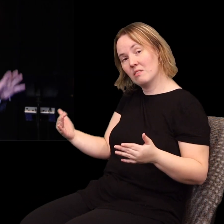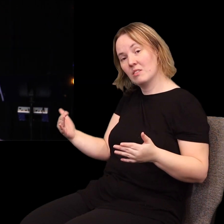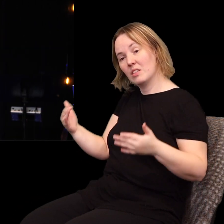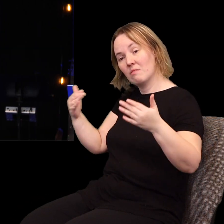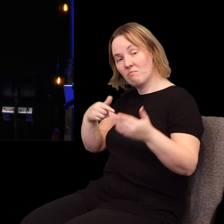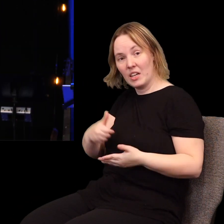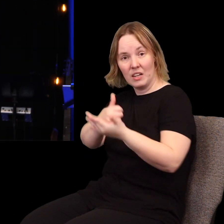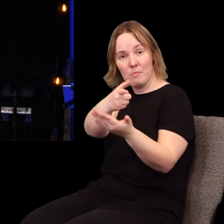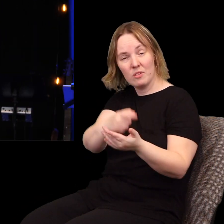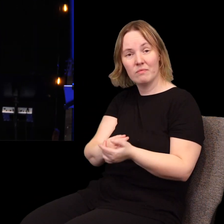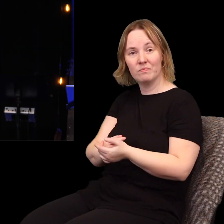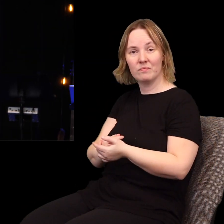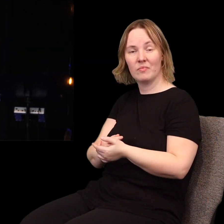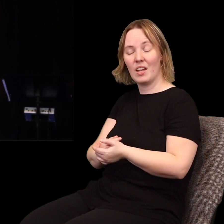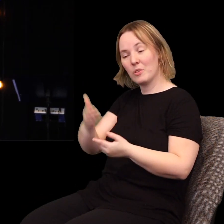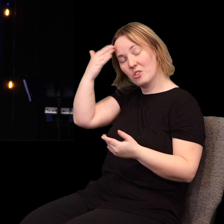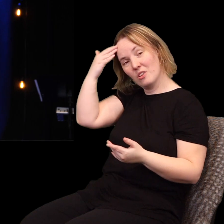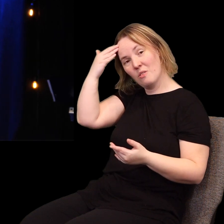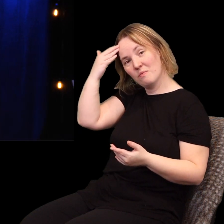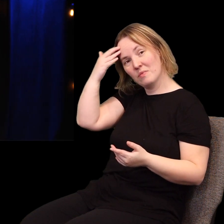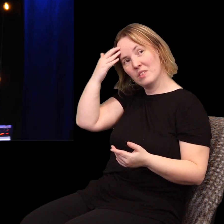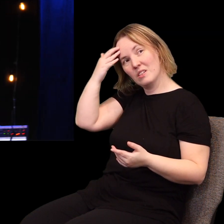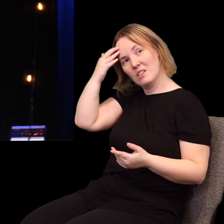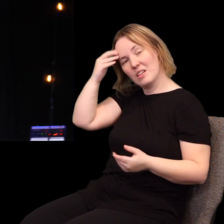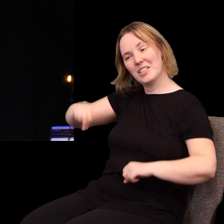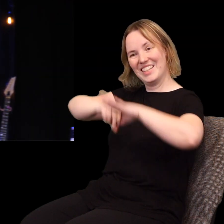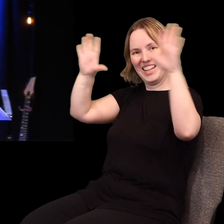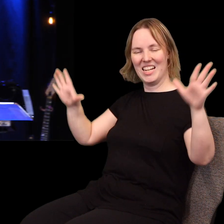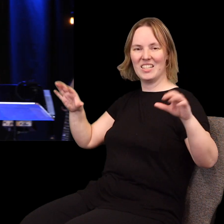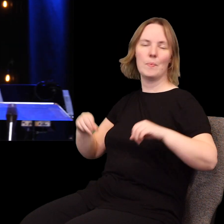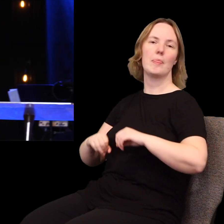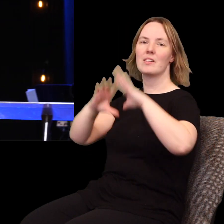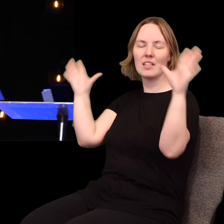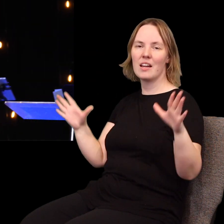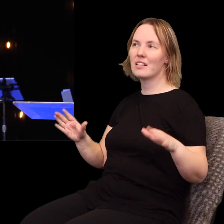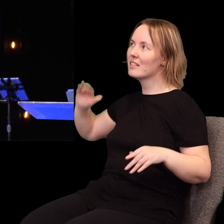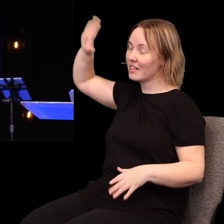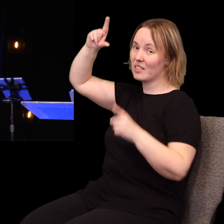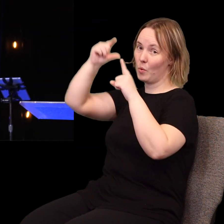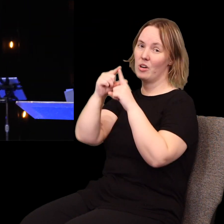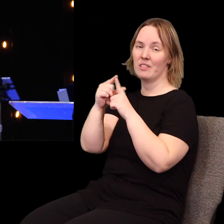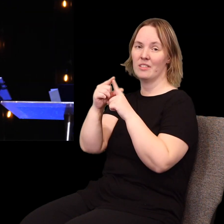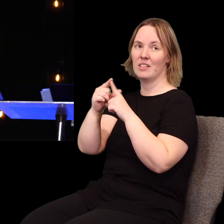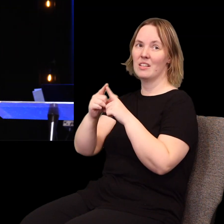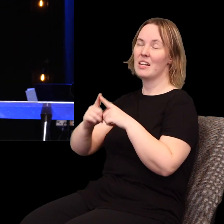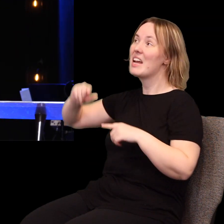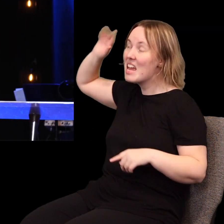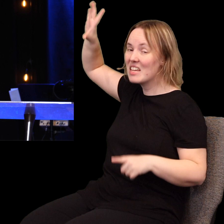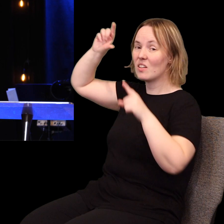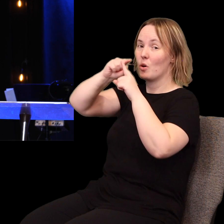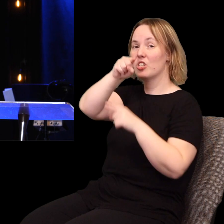to make sure this gets done. The first thing he says I want you to know is this light. This light is my word.